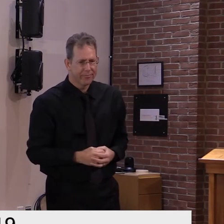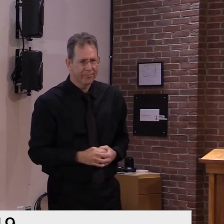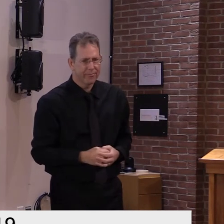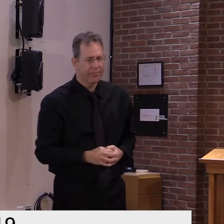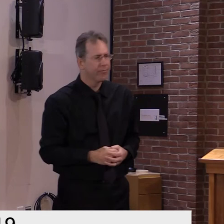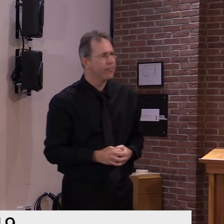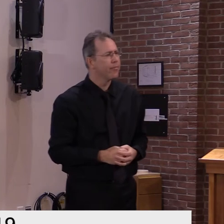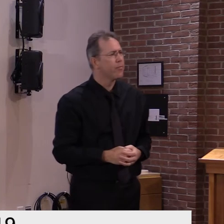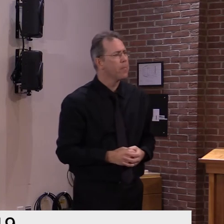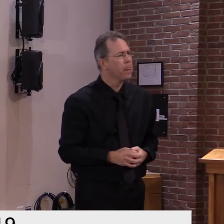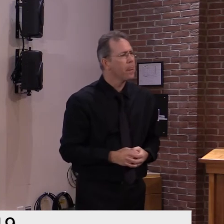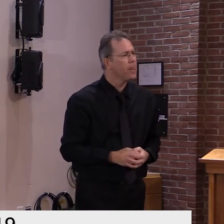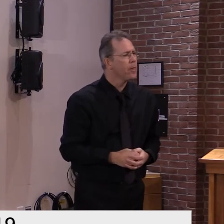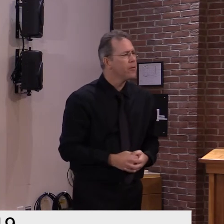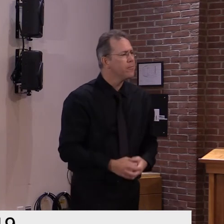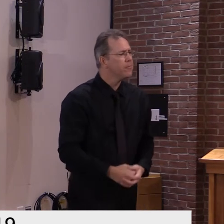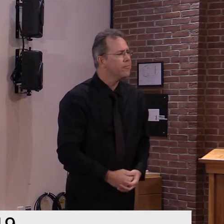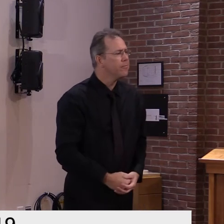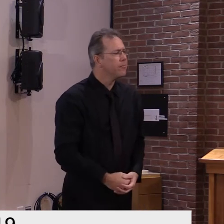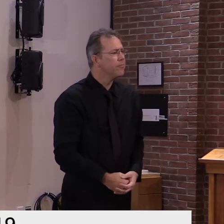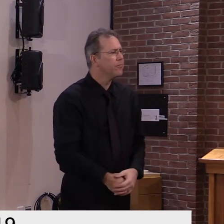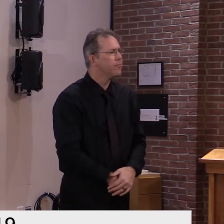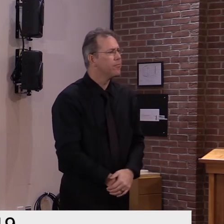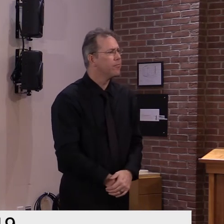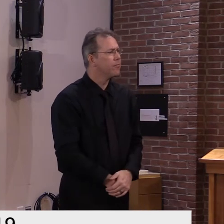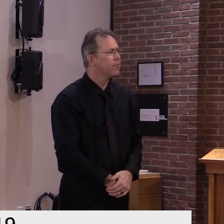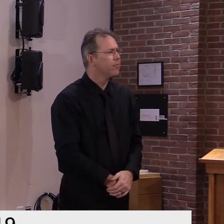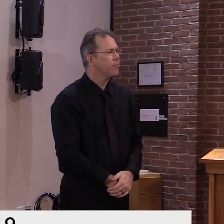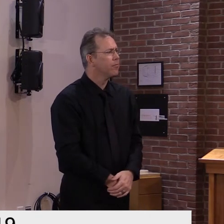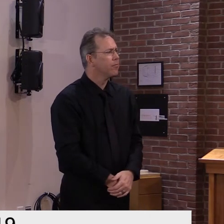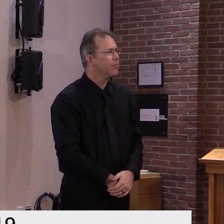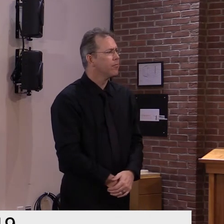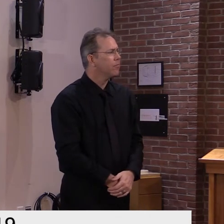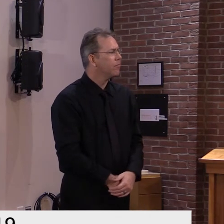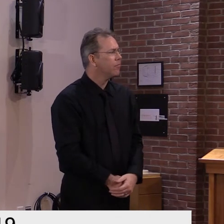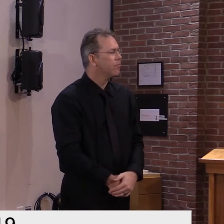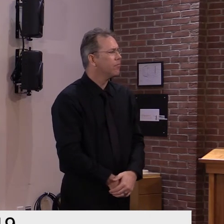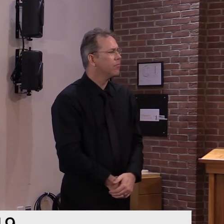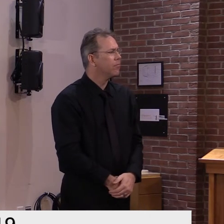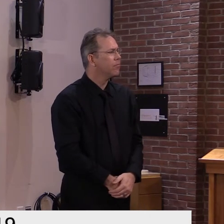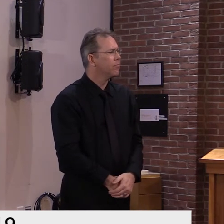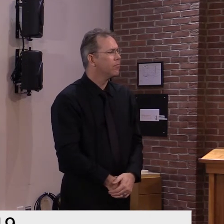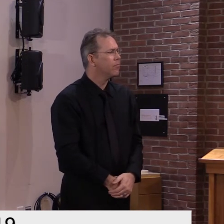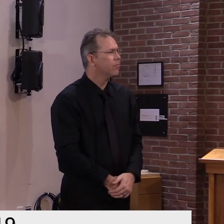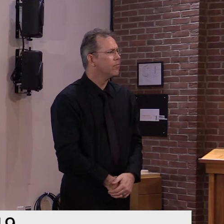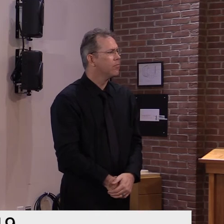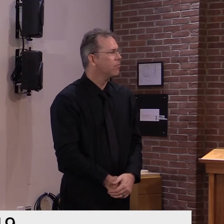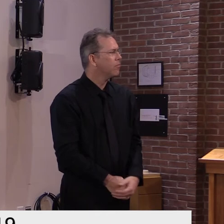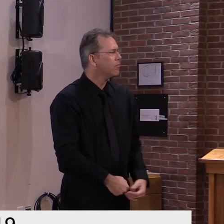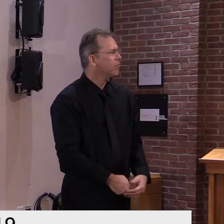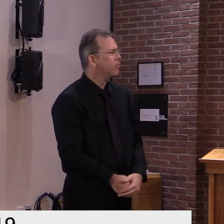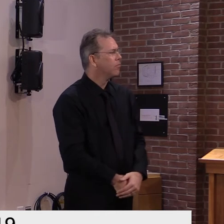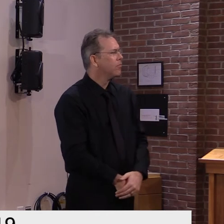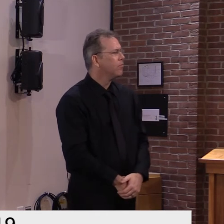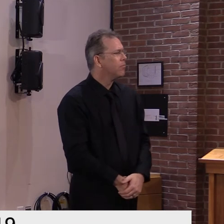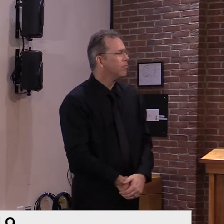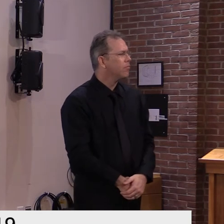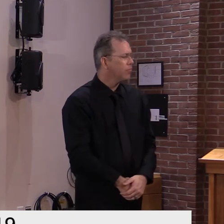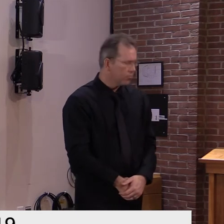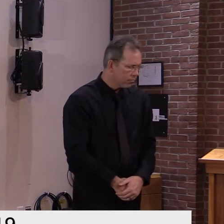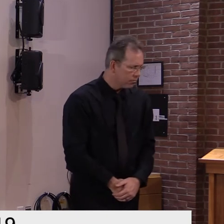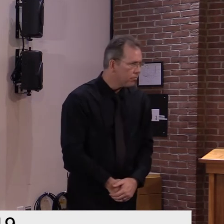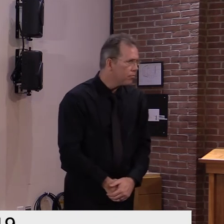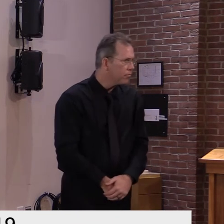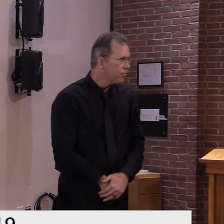He said we're all kind of grasping for some kind of hope out there, but on what are you basing this idea